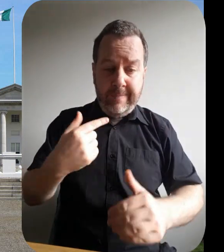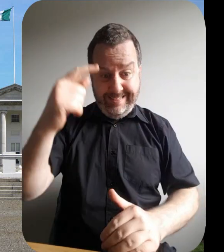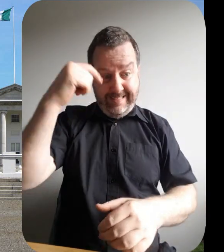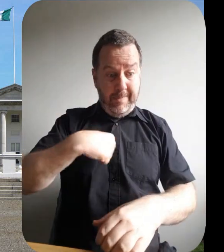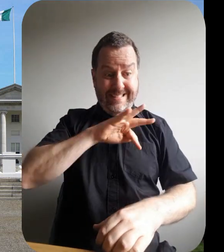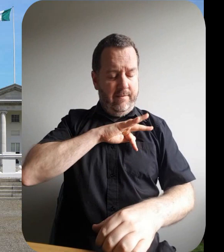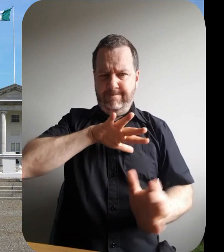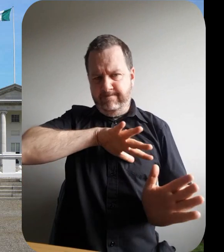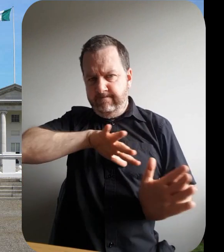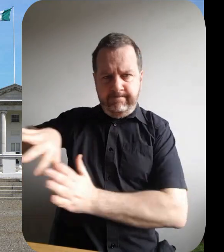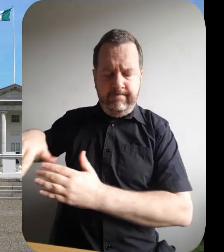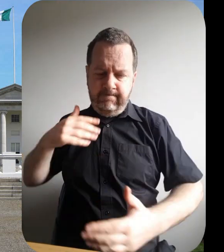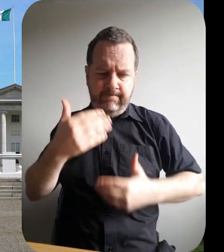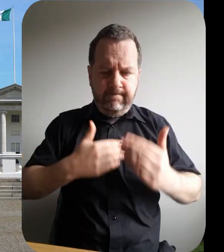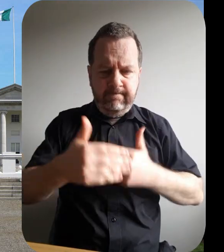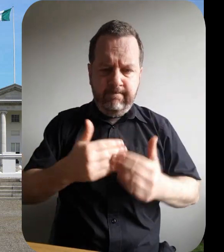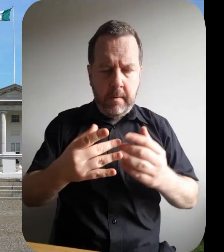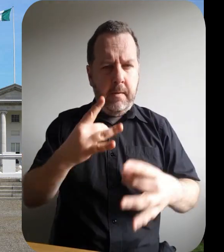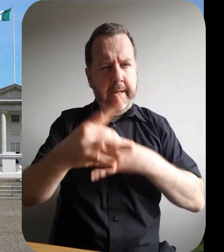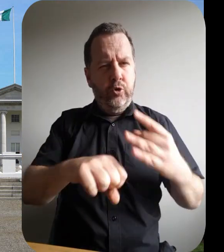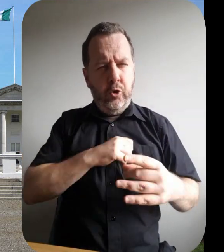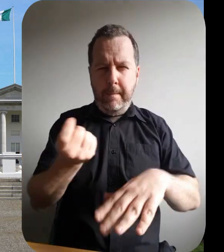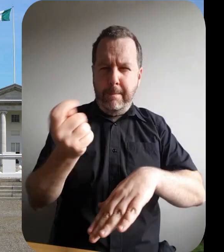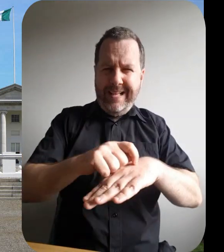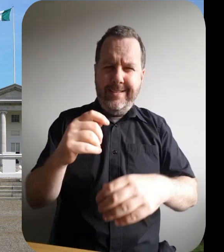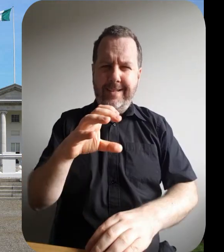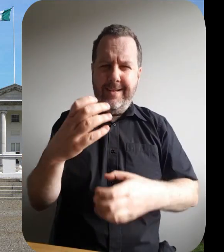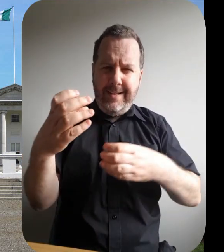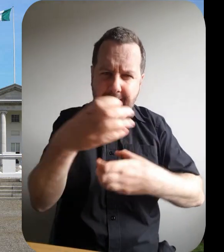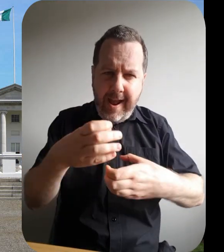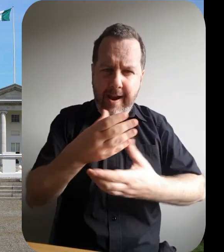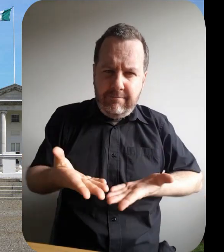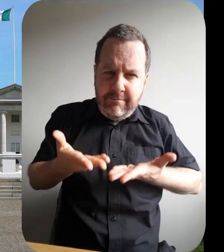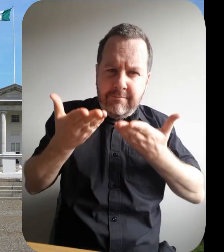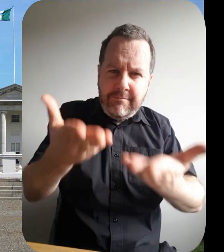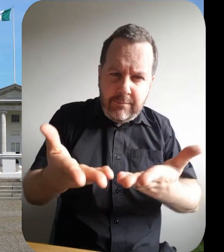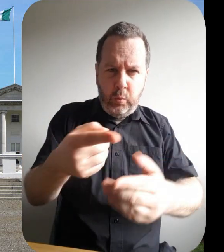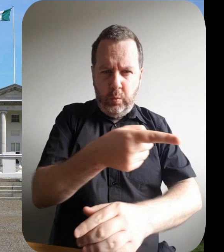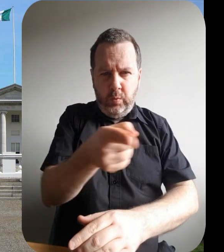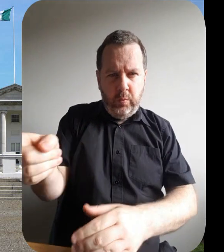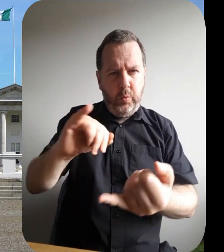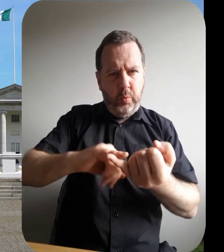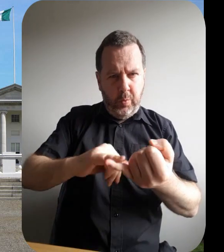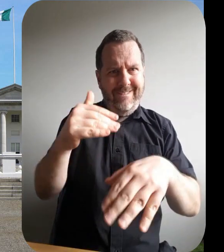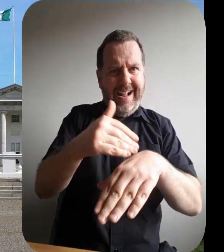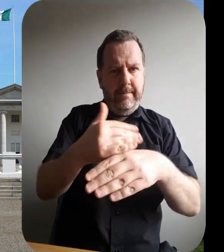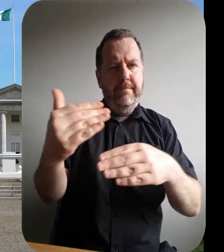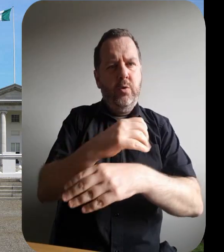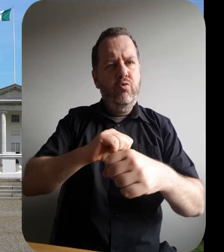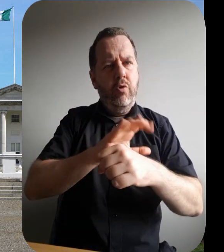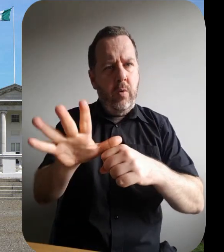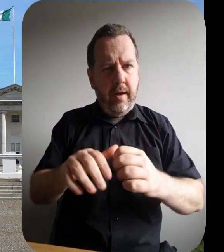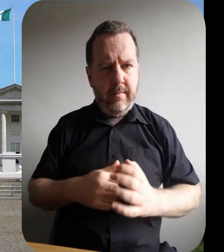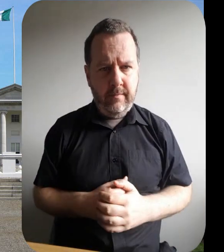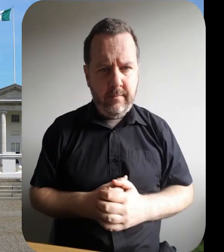and selflessly to ensure the best care possible is being made available for those affected by